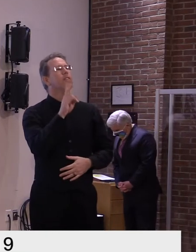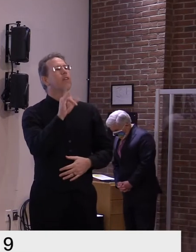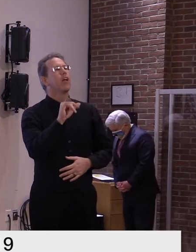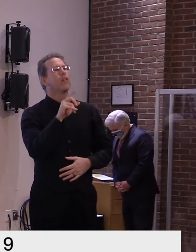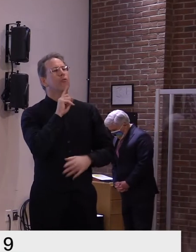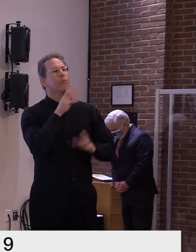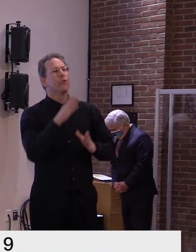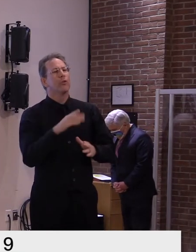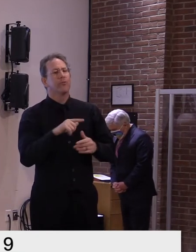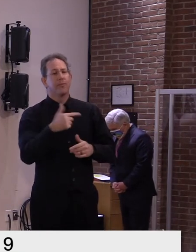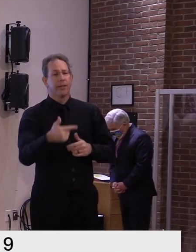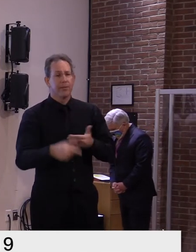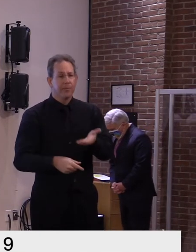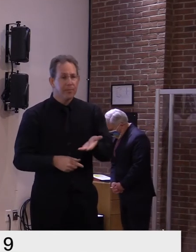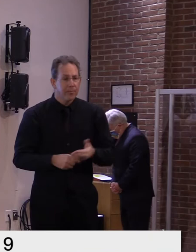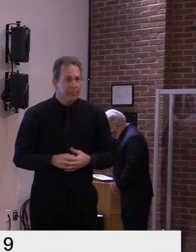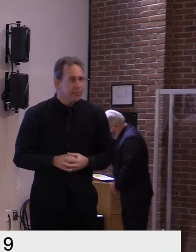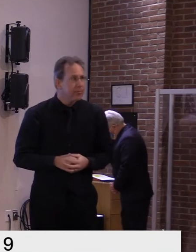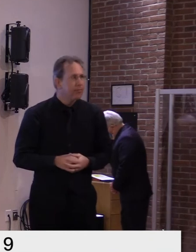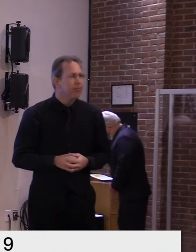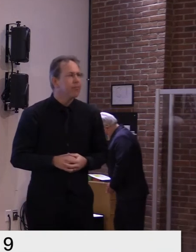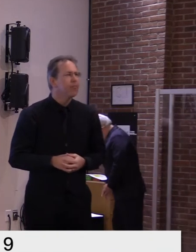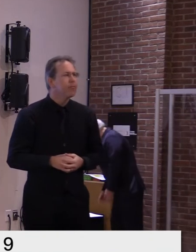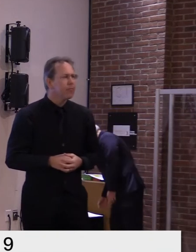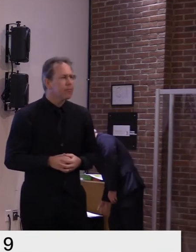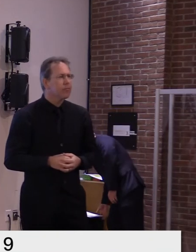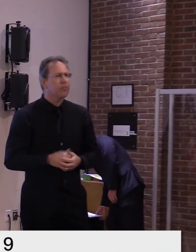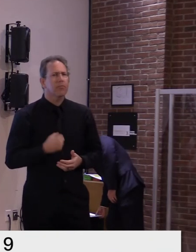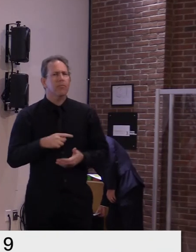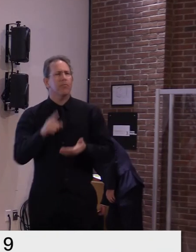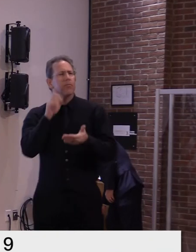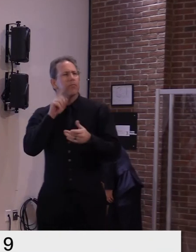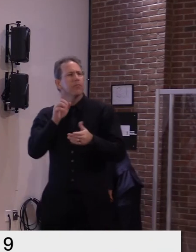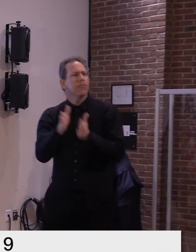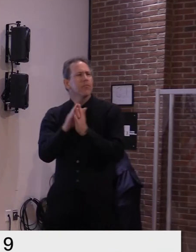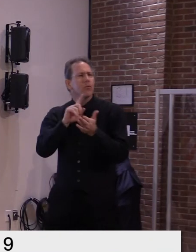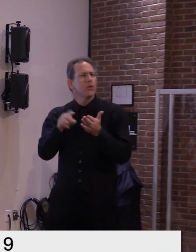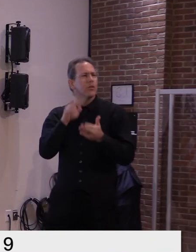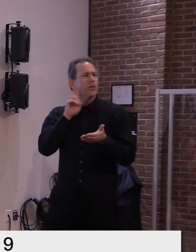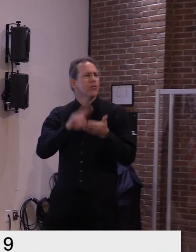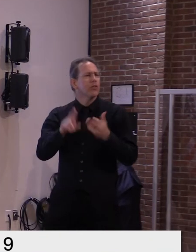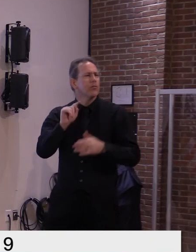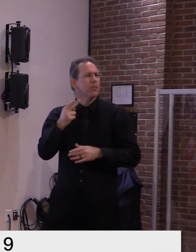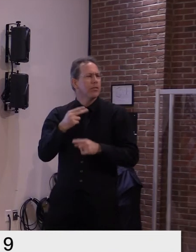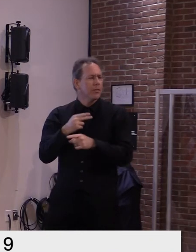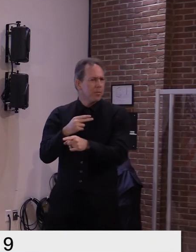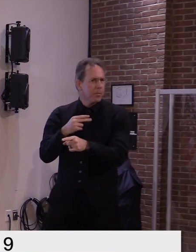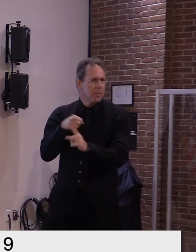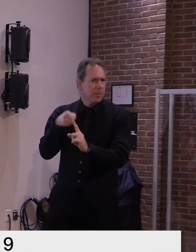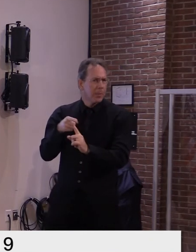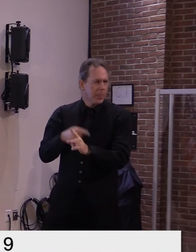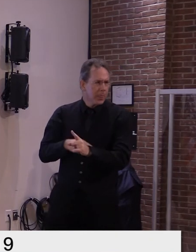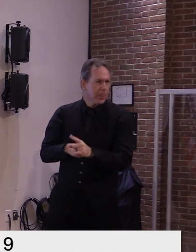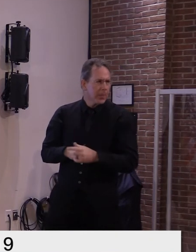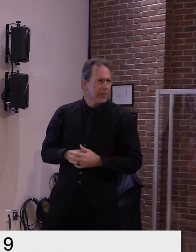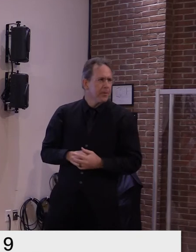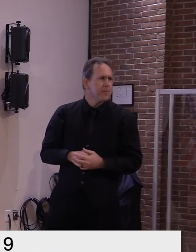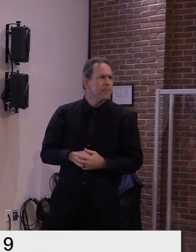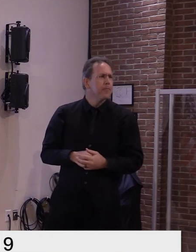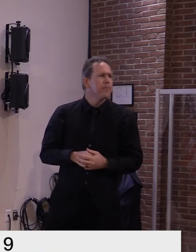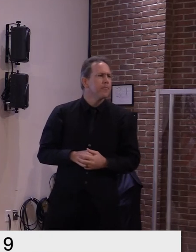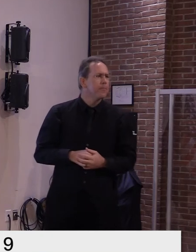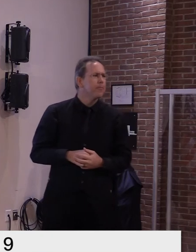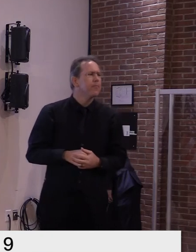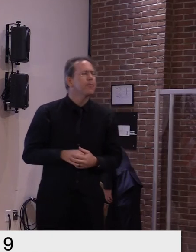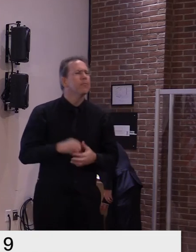Hi, this question is for Secretary Smith. I want to follow up on a question raised by Mike Donahue on Tuesday about the